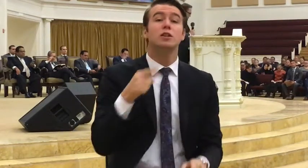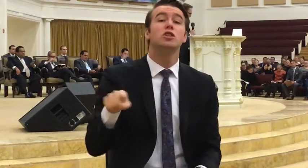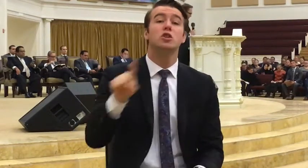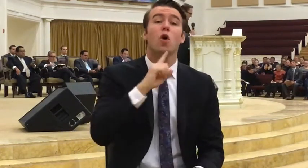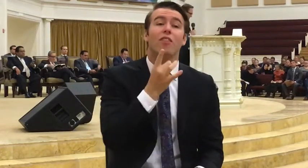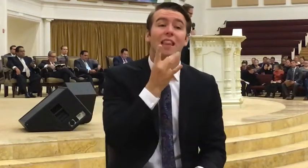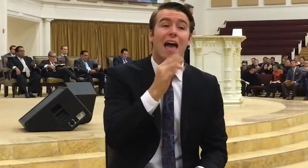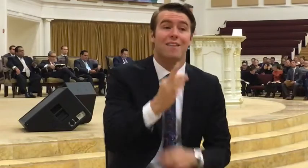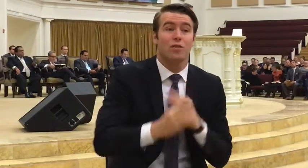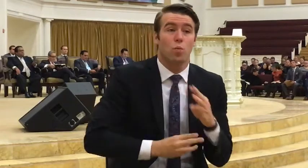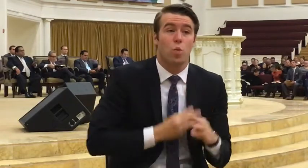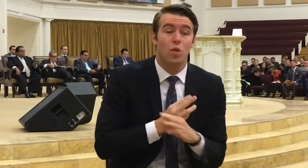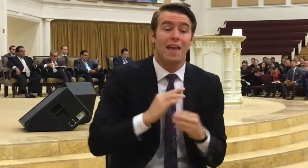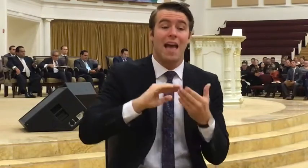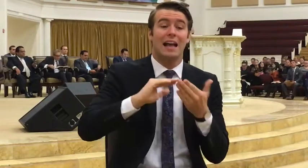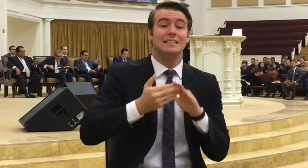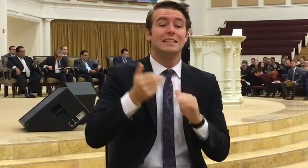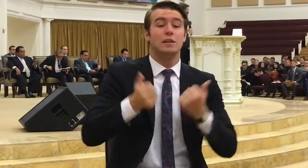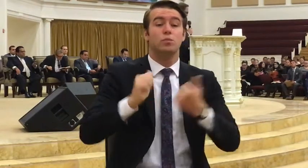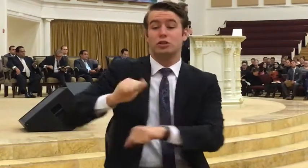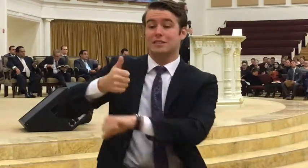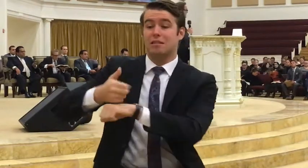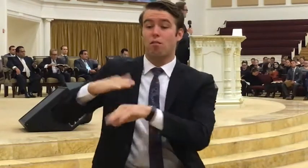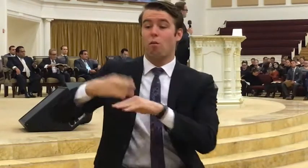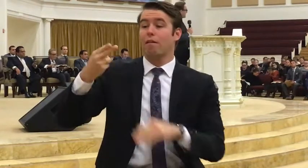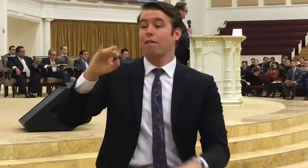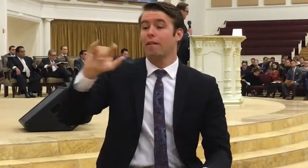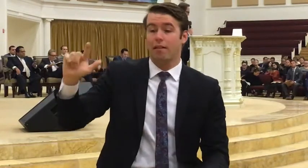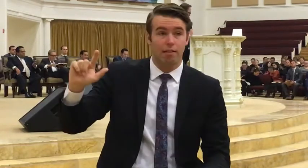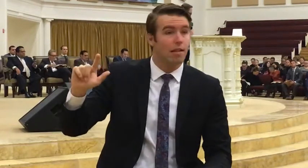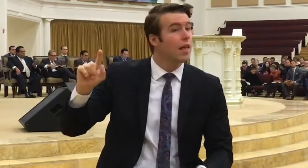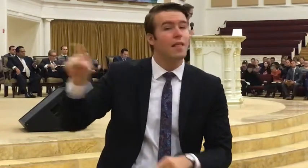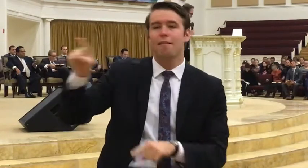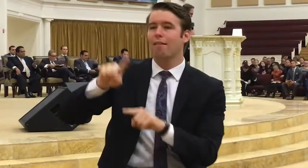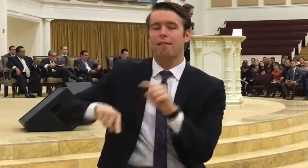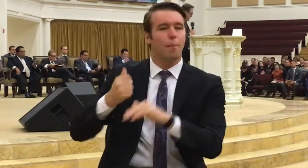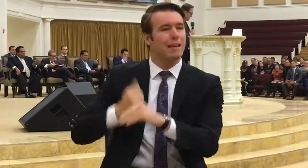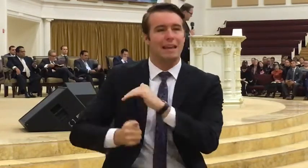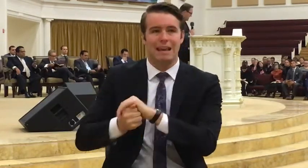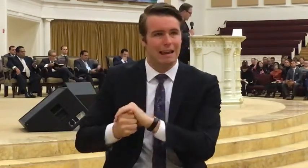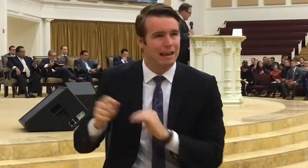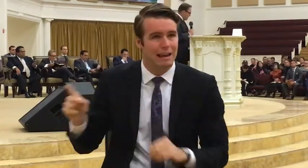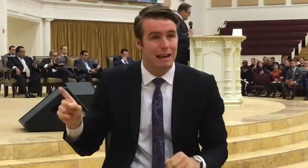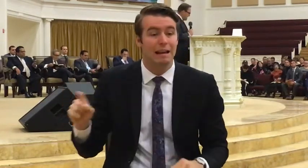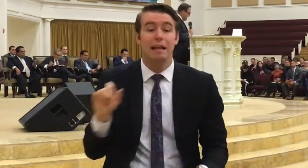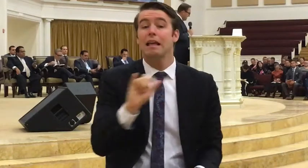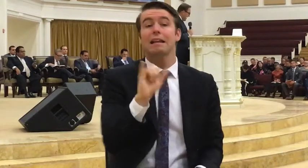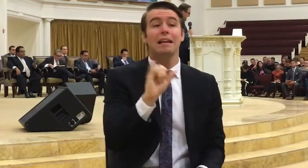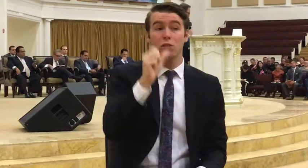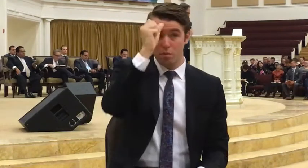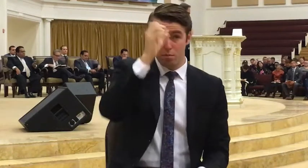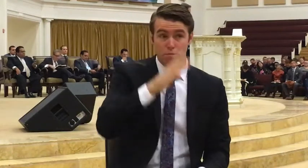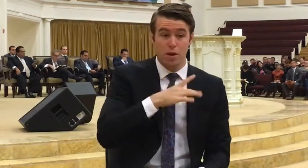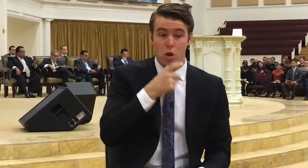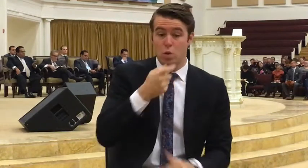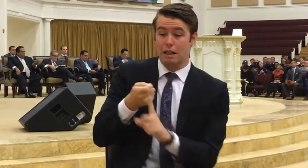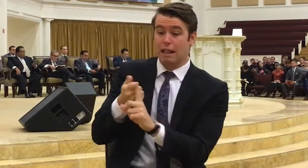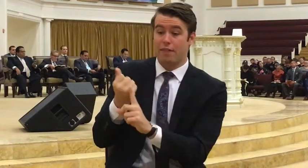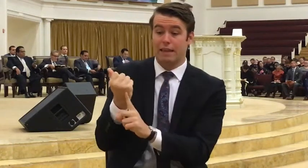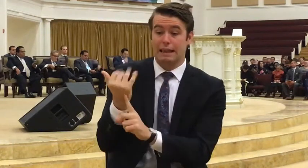world. A city that is set on a hill cannot be hid. Neither do men light a